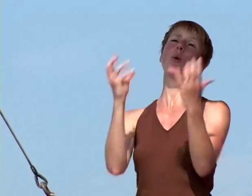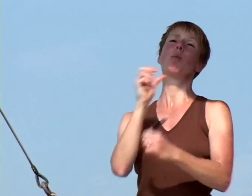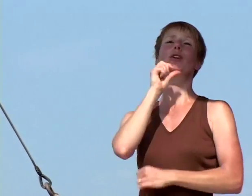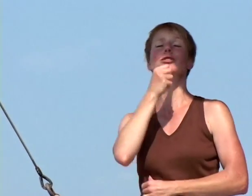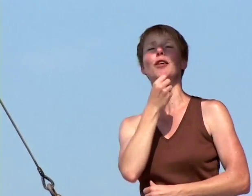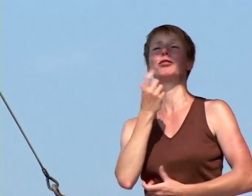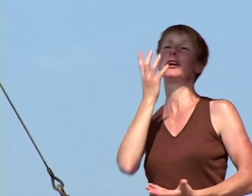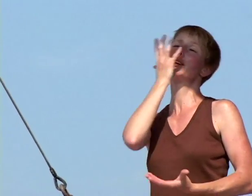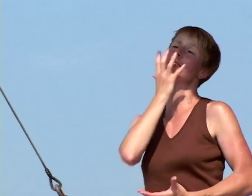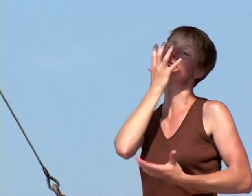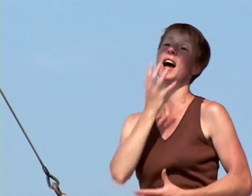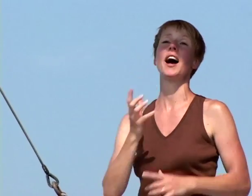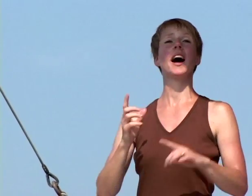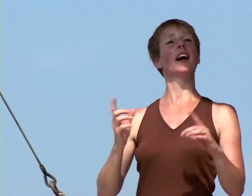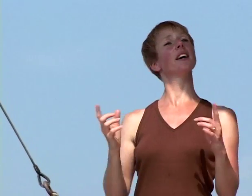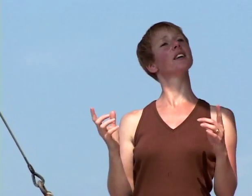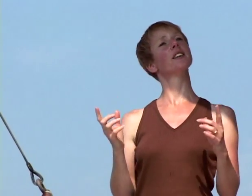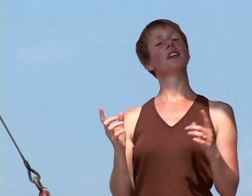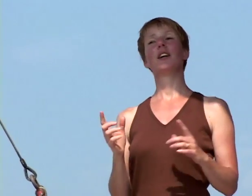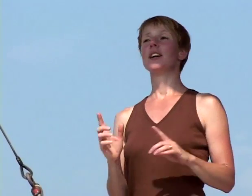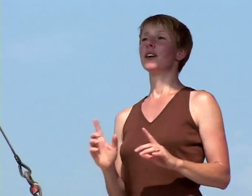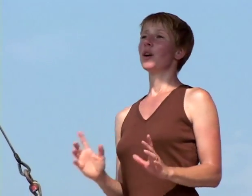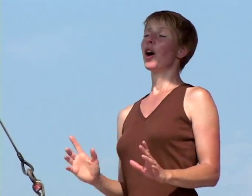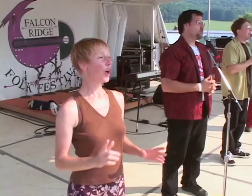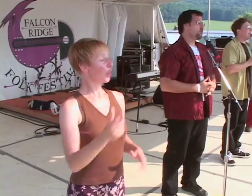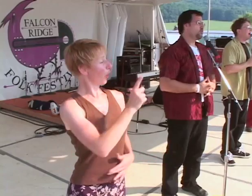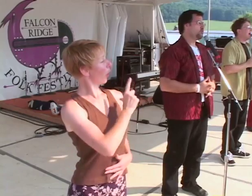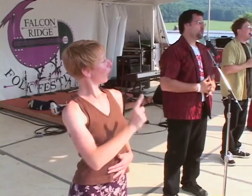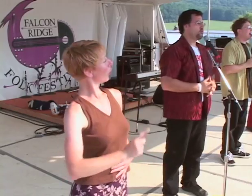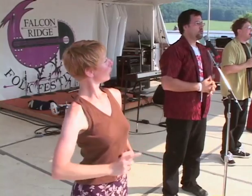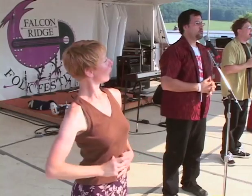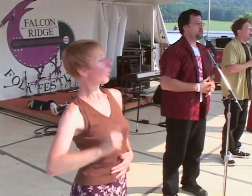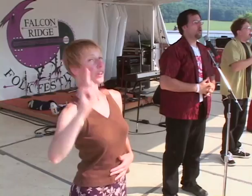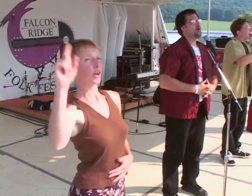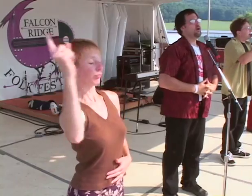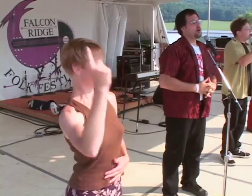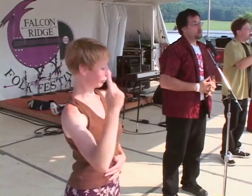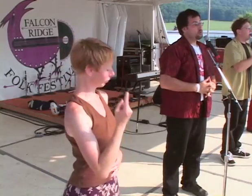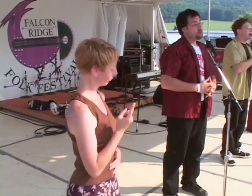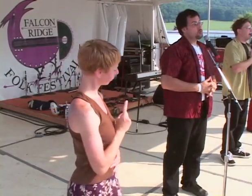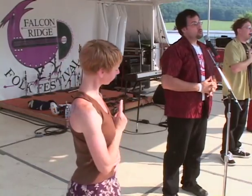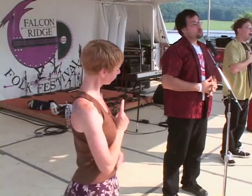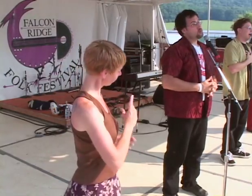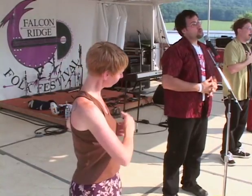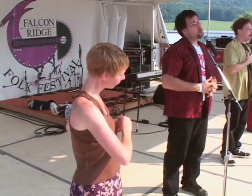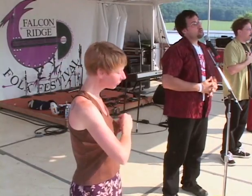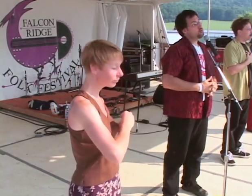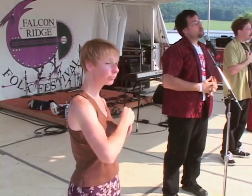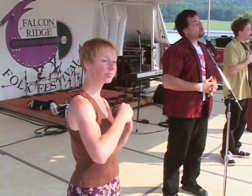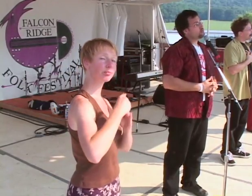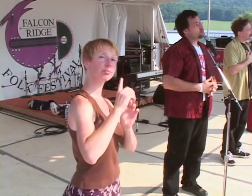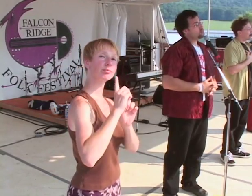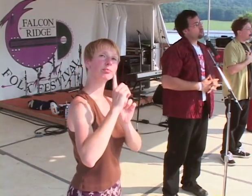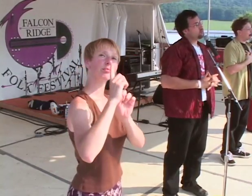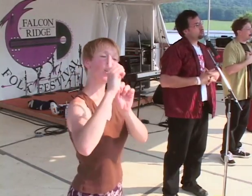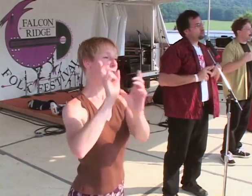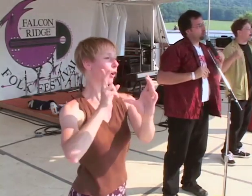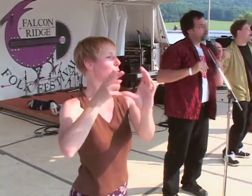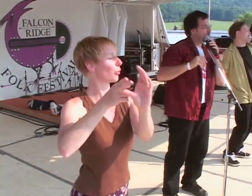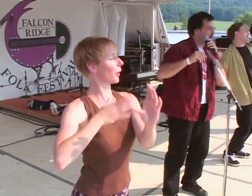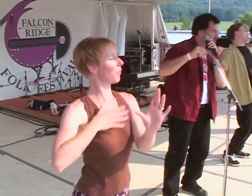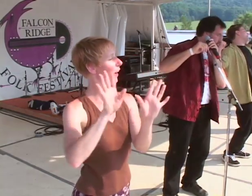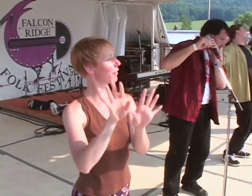Sweet, the Lord will take me by the hand to join all of me